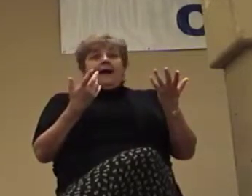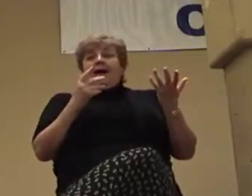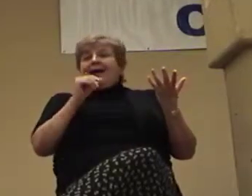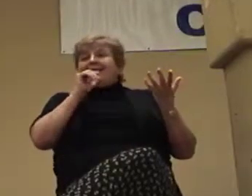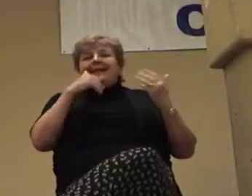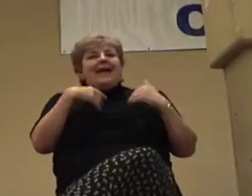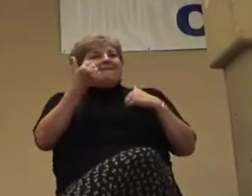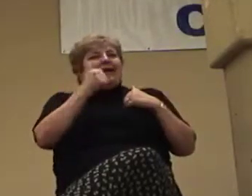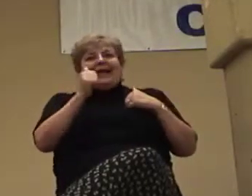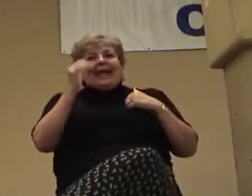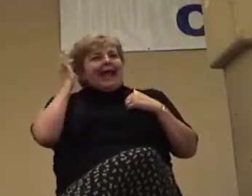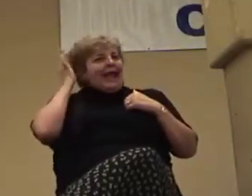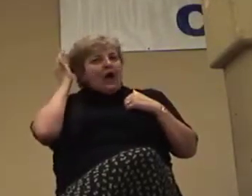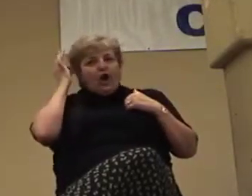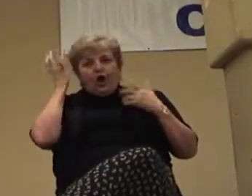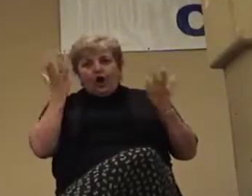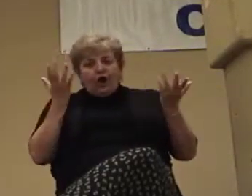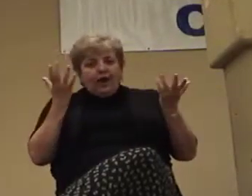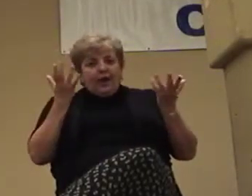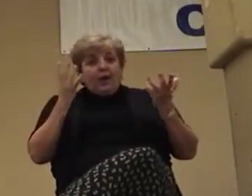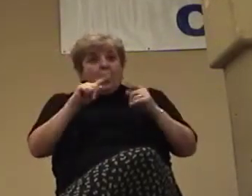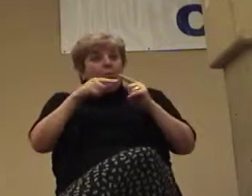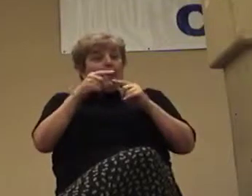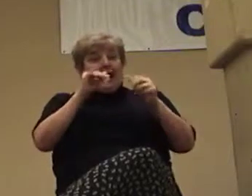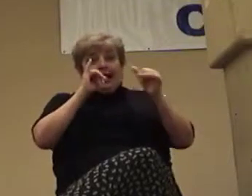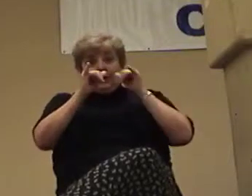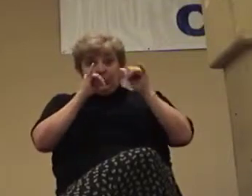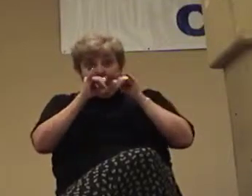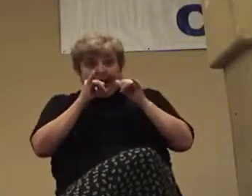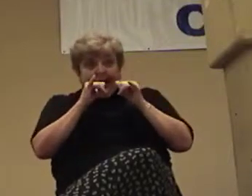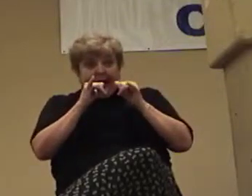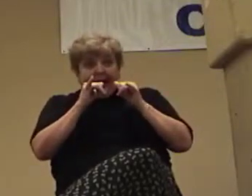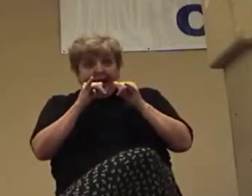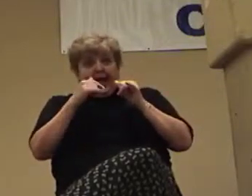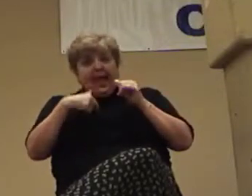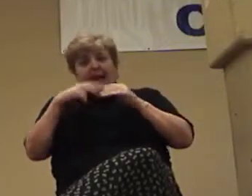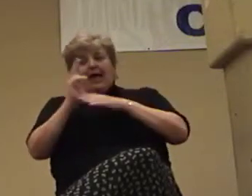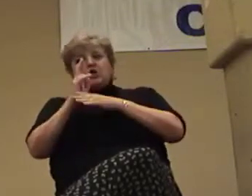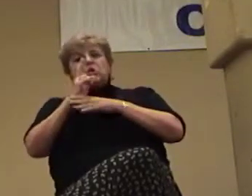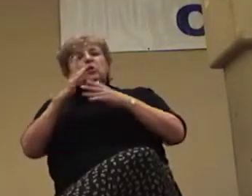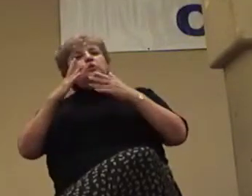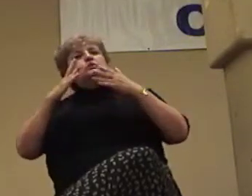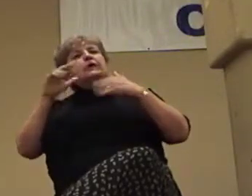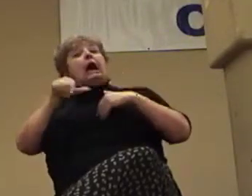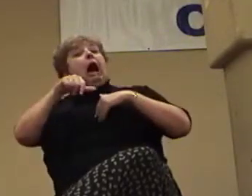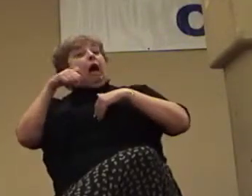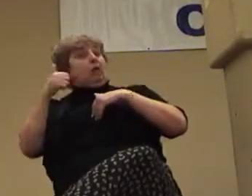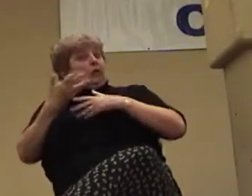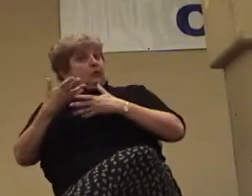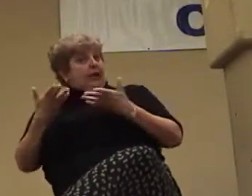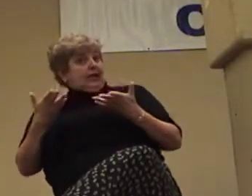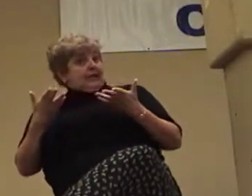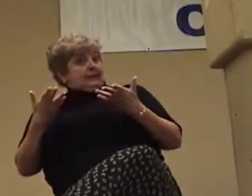my head because when I'm drinking and I enhance my drinking, for lack of a better term, it tends to produce a tweaking